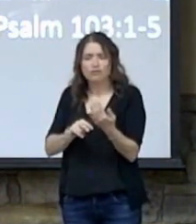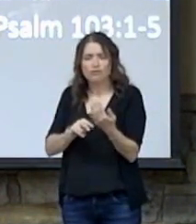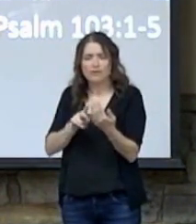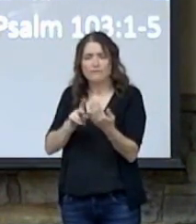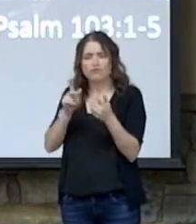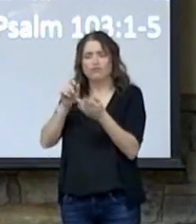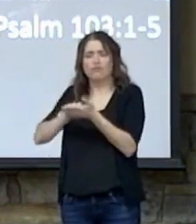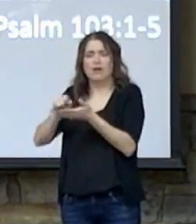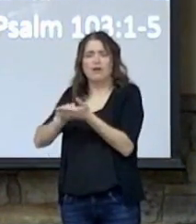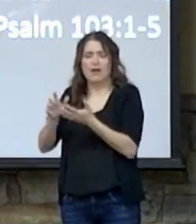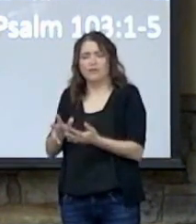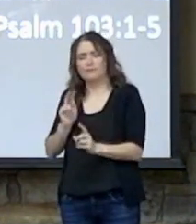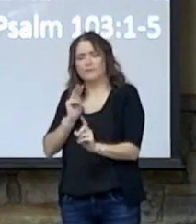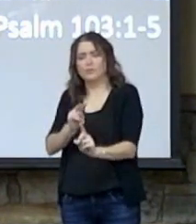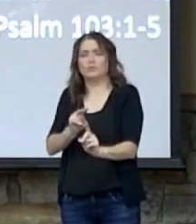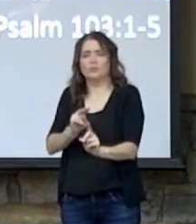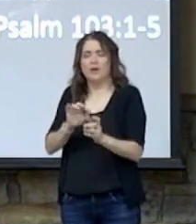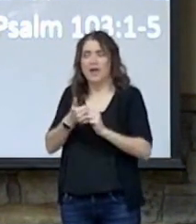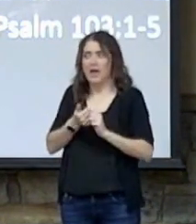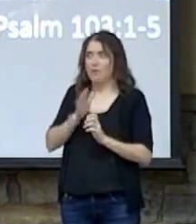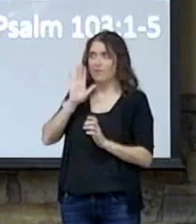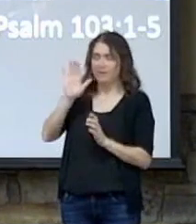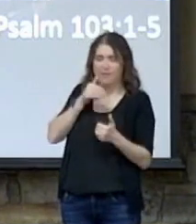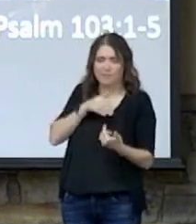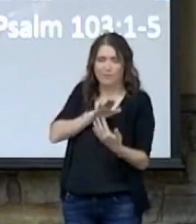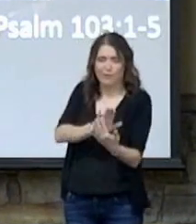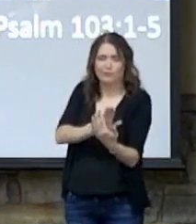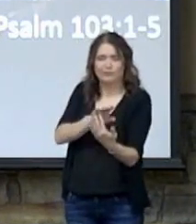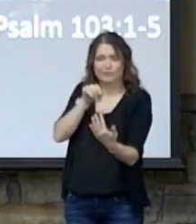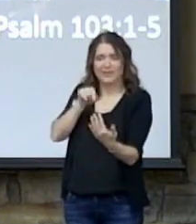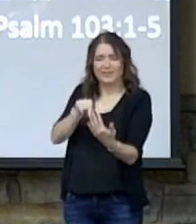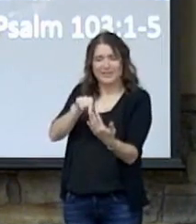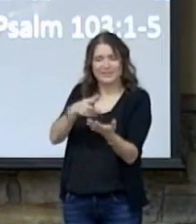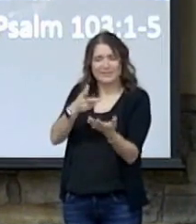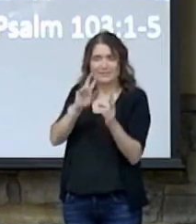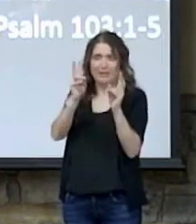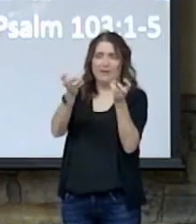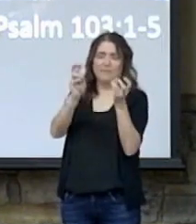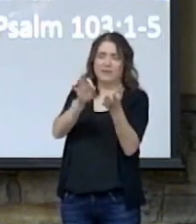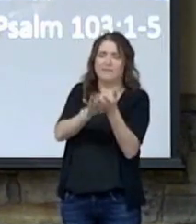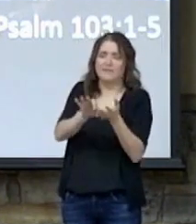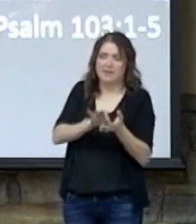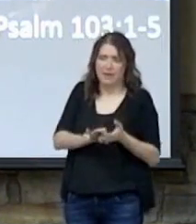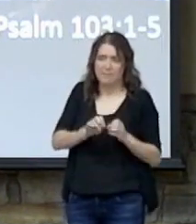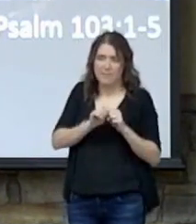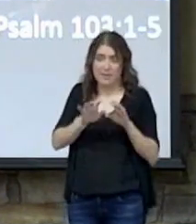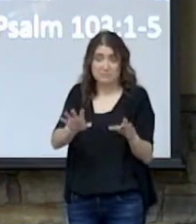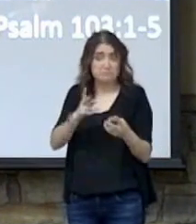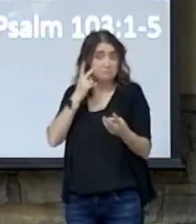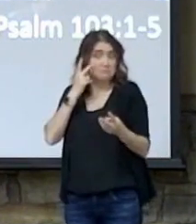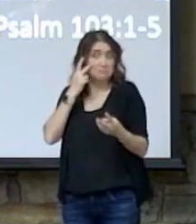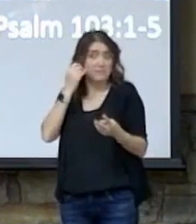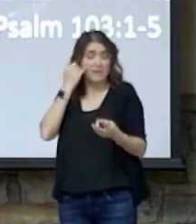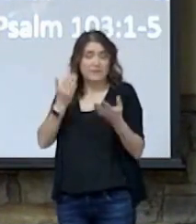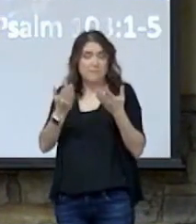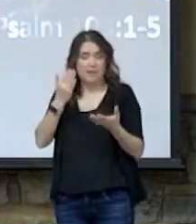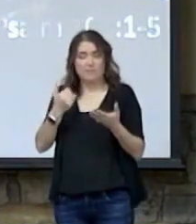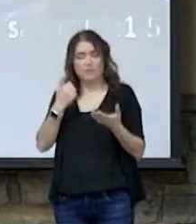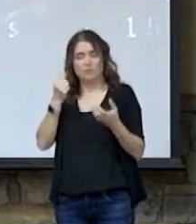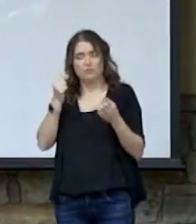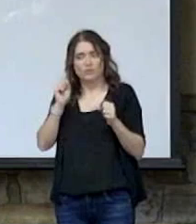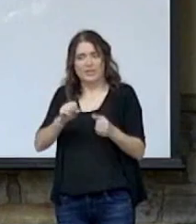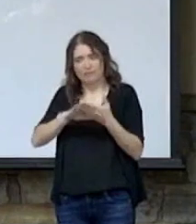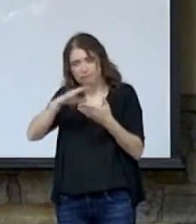psalmist to see how the psalmist approached this topic of counting your blessings. And let's see if we can make some